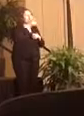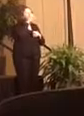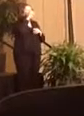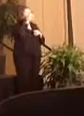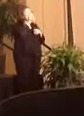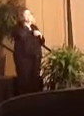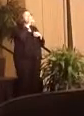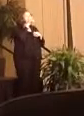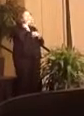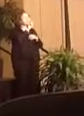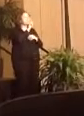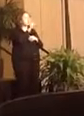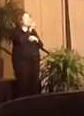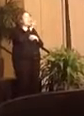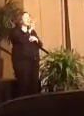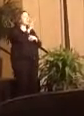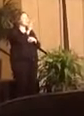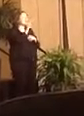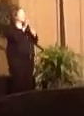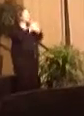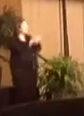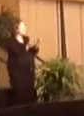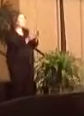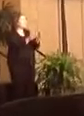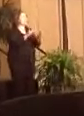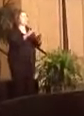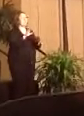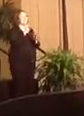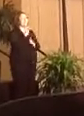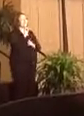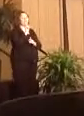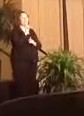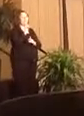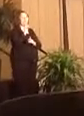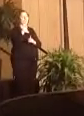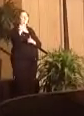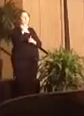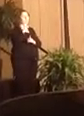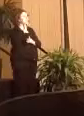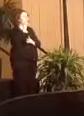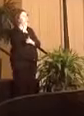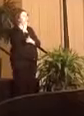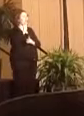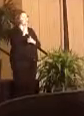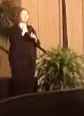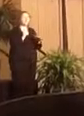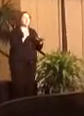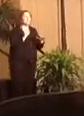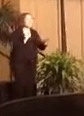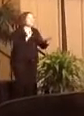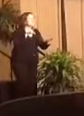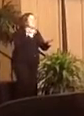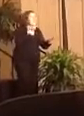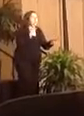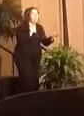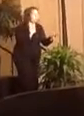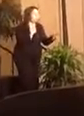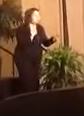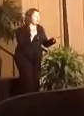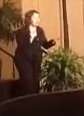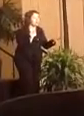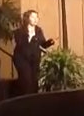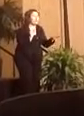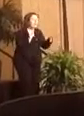room at Fifth First on Oxford Street. It is it's like a porn.